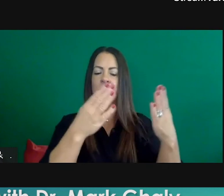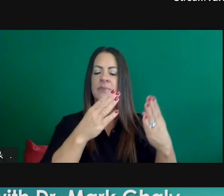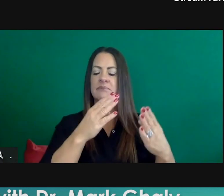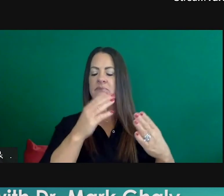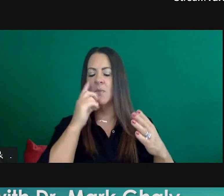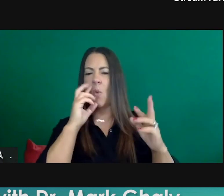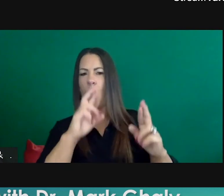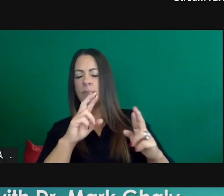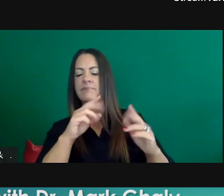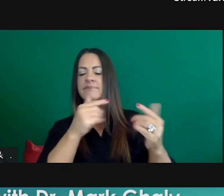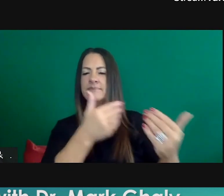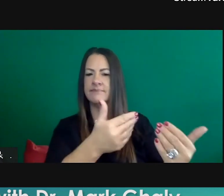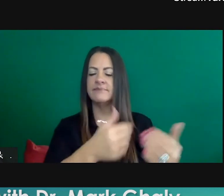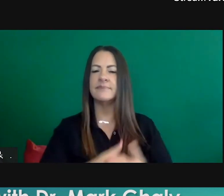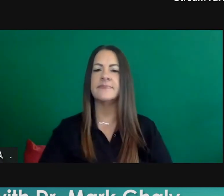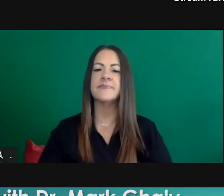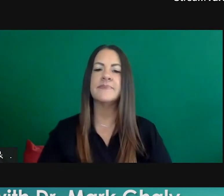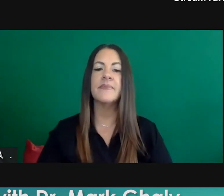Blade.